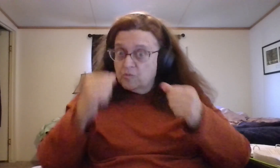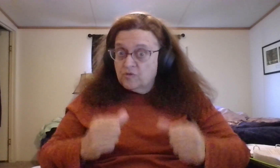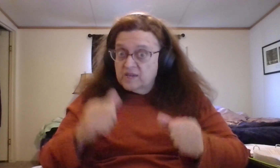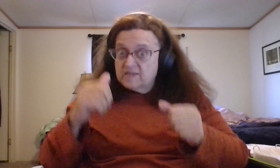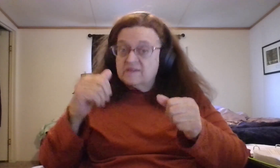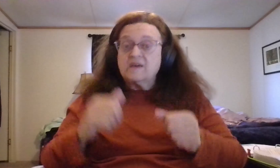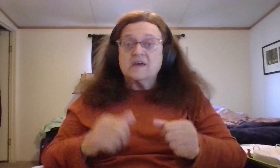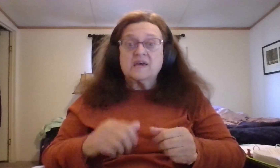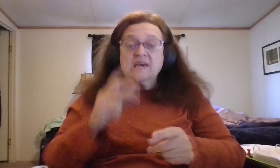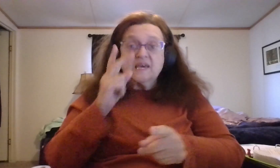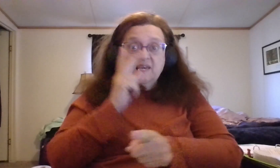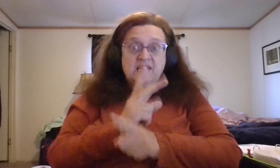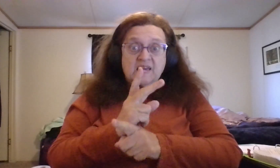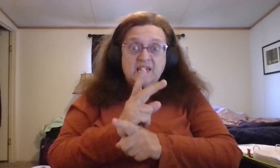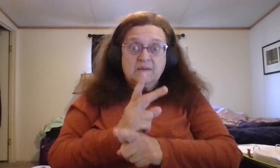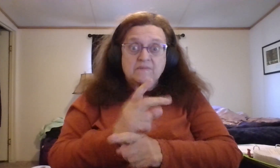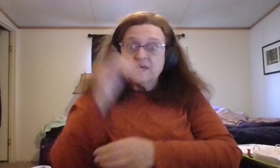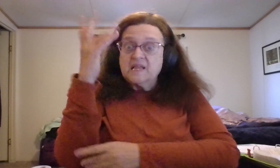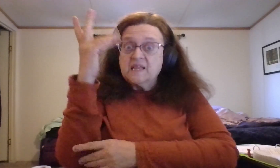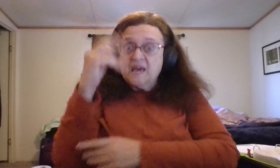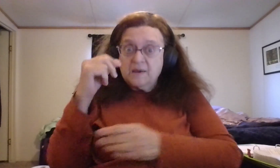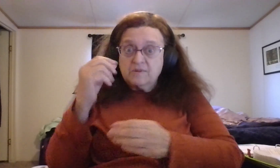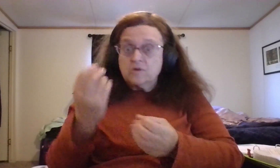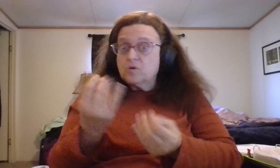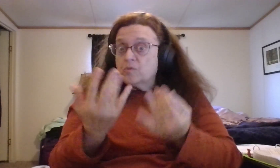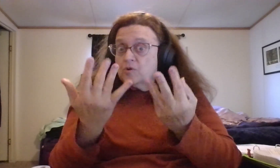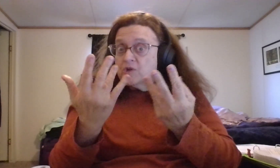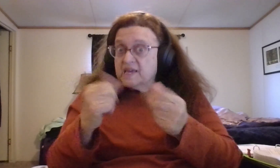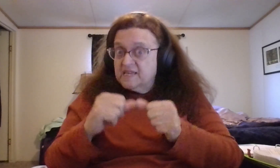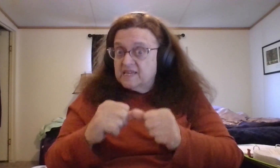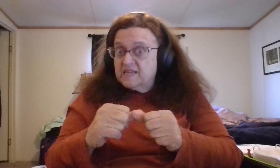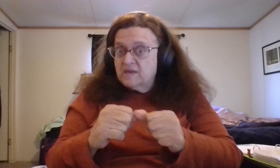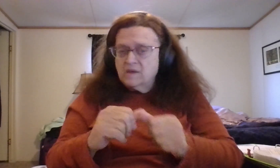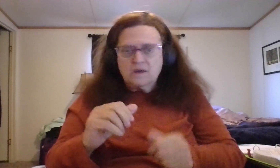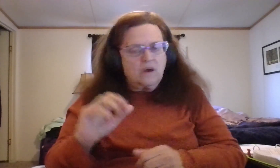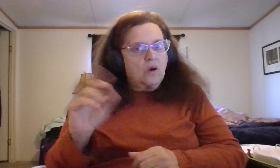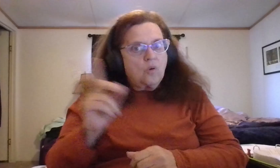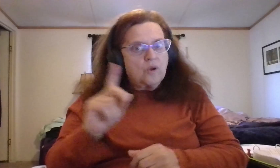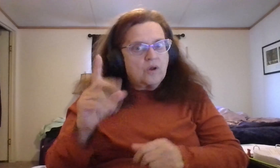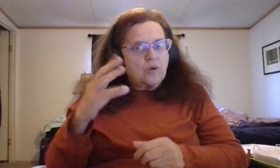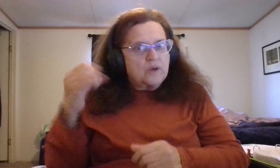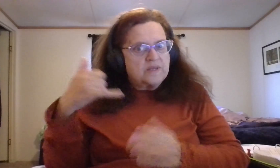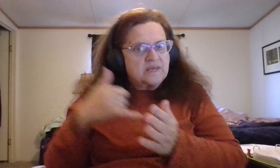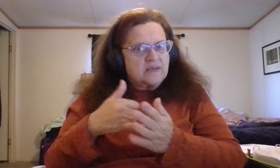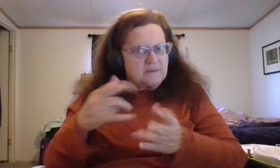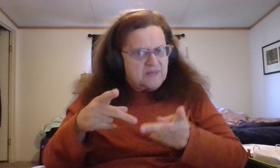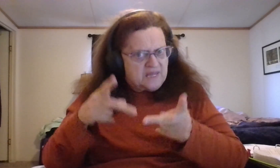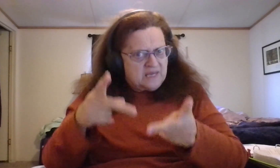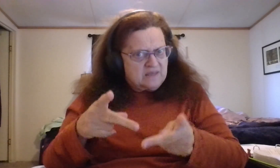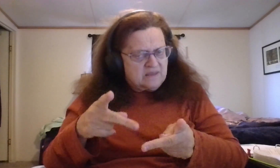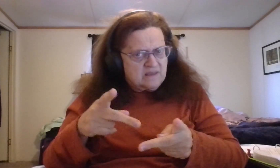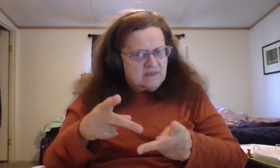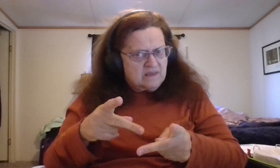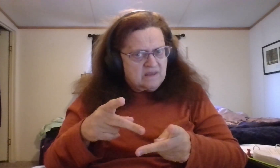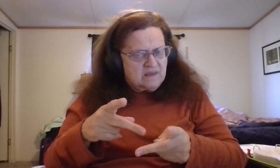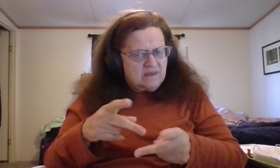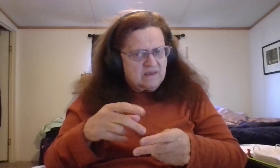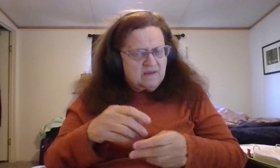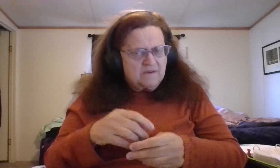burning continually. Where was it placed? The golden